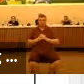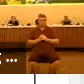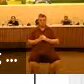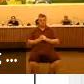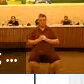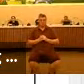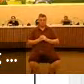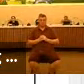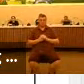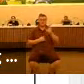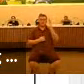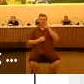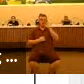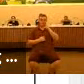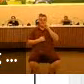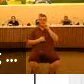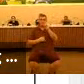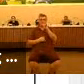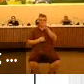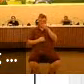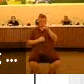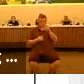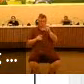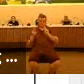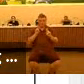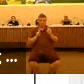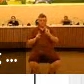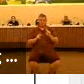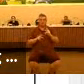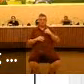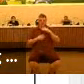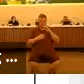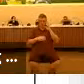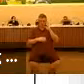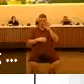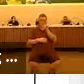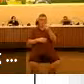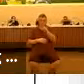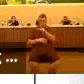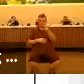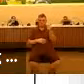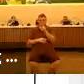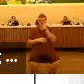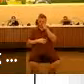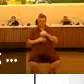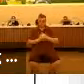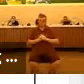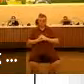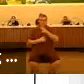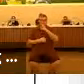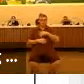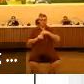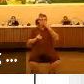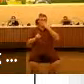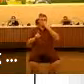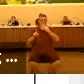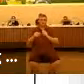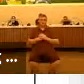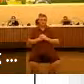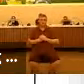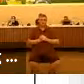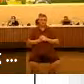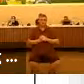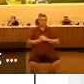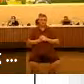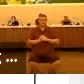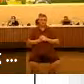If you're looking for virtual people, I have I will some folks on deck. be alternating. Okay, The woman in front here, I saw her hand go